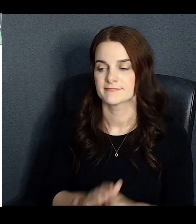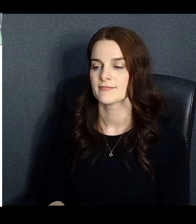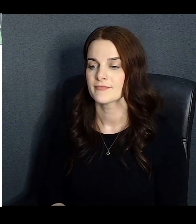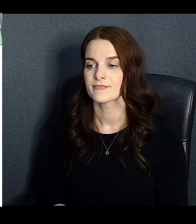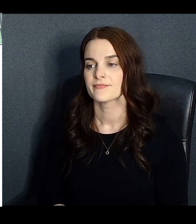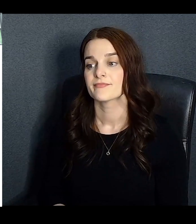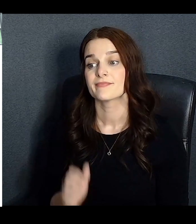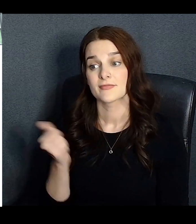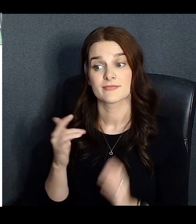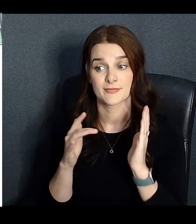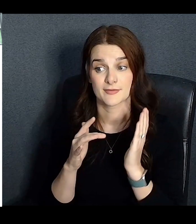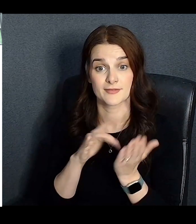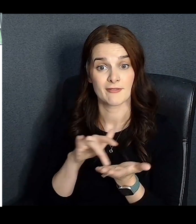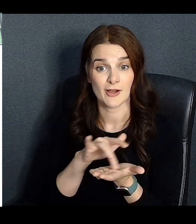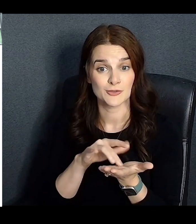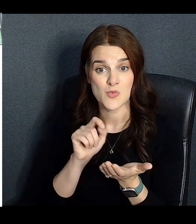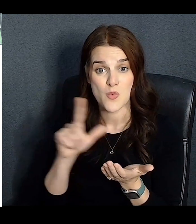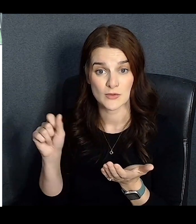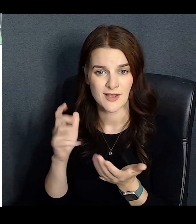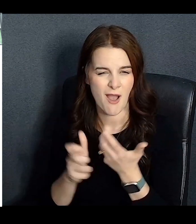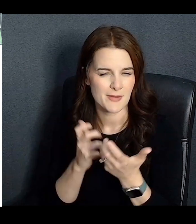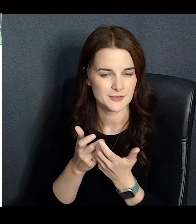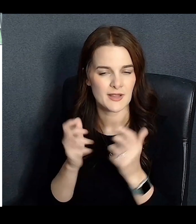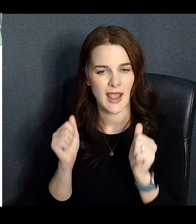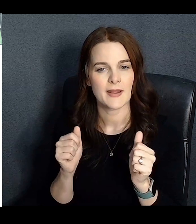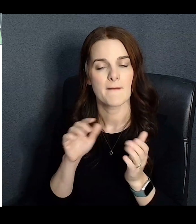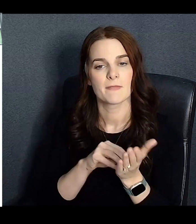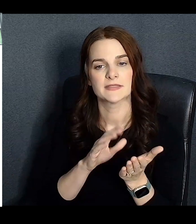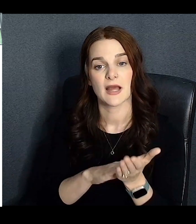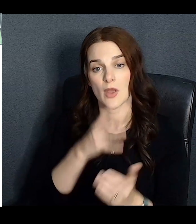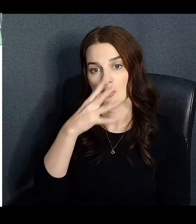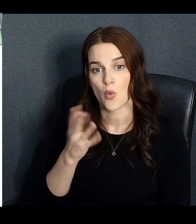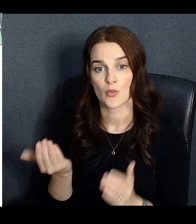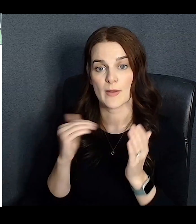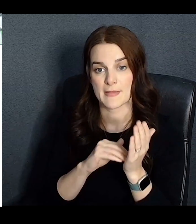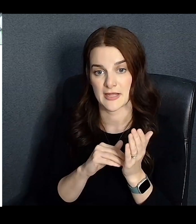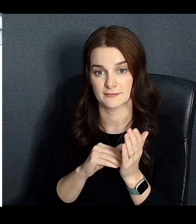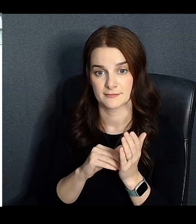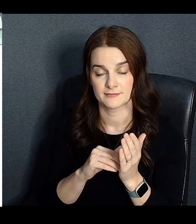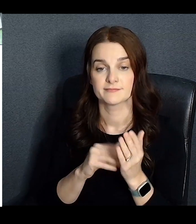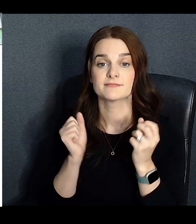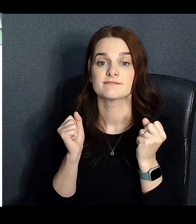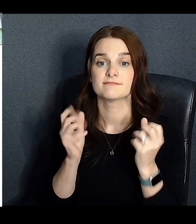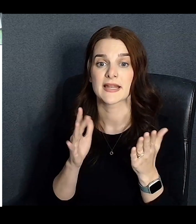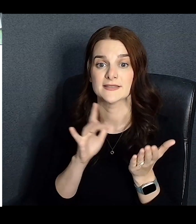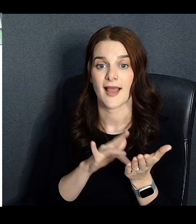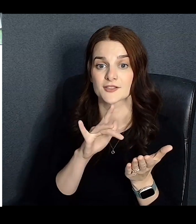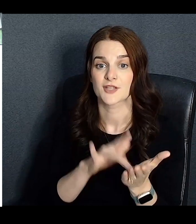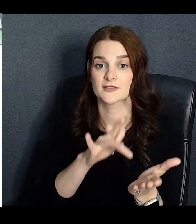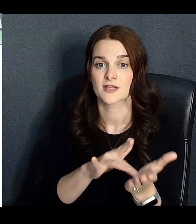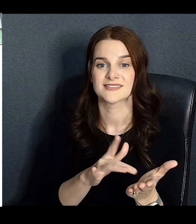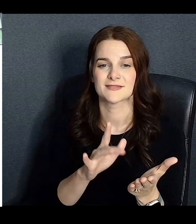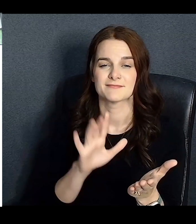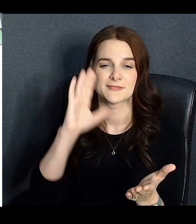Some more touch tools, there's some touch accommodations that you can set up. For example, you can turn on ignore repeat. So multiple touches